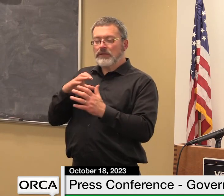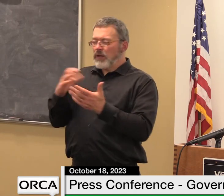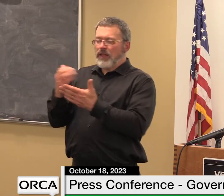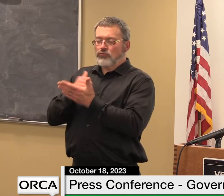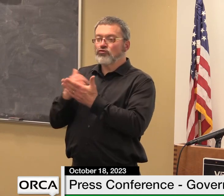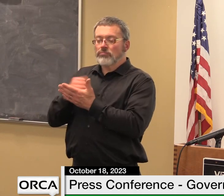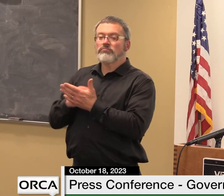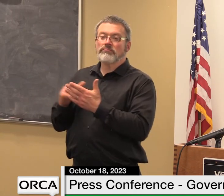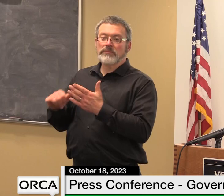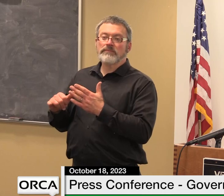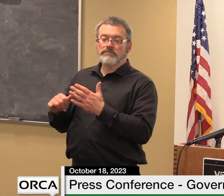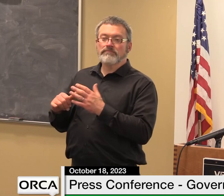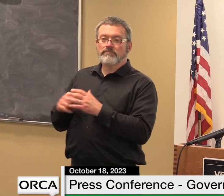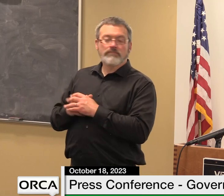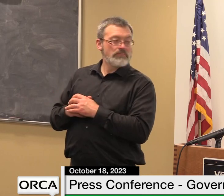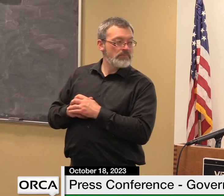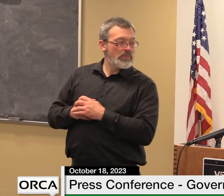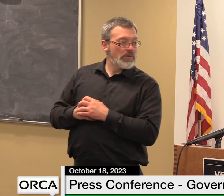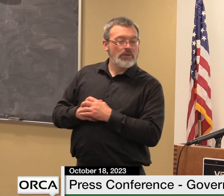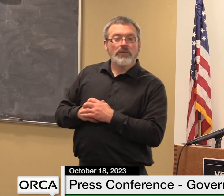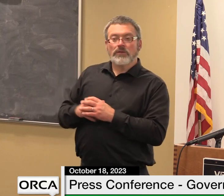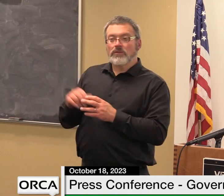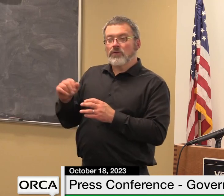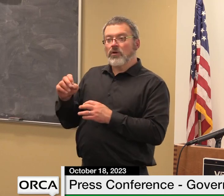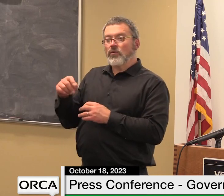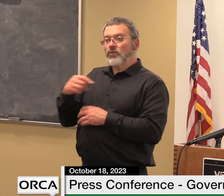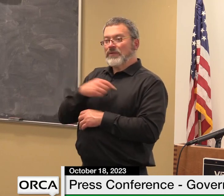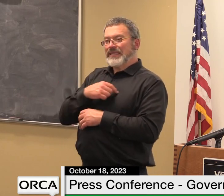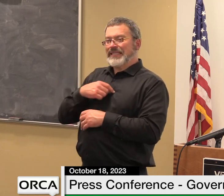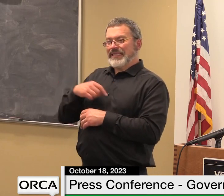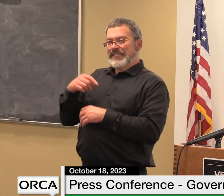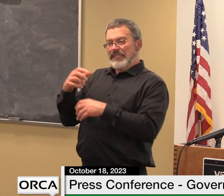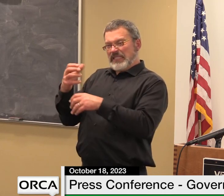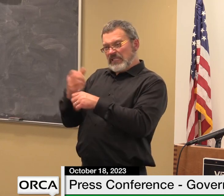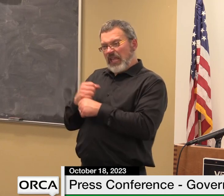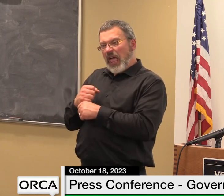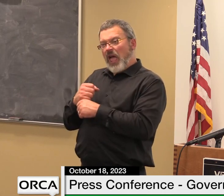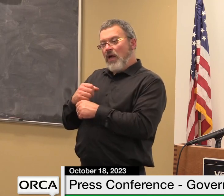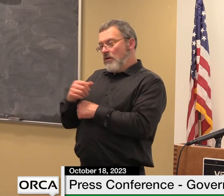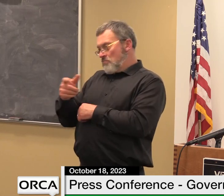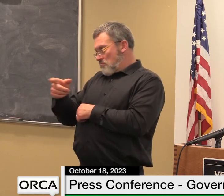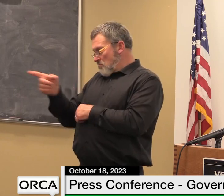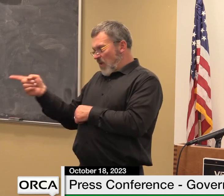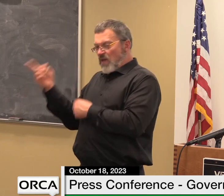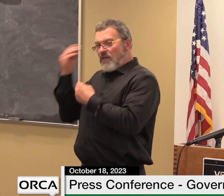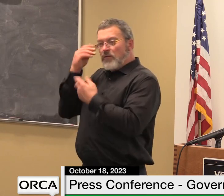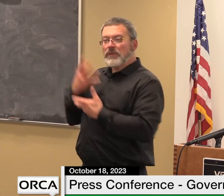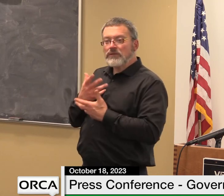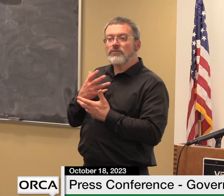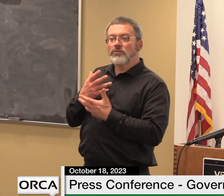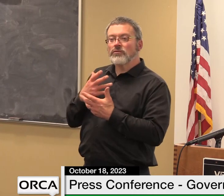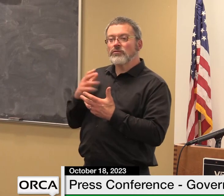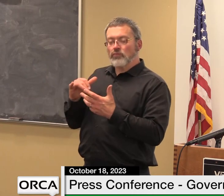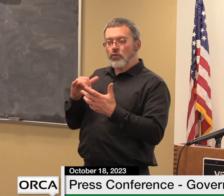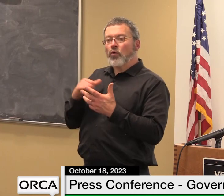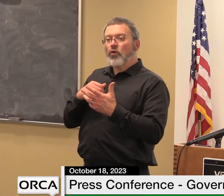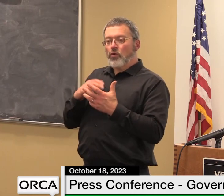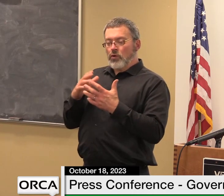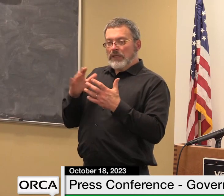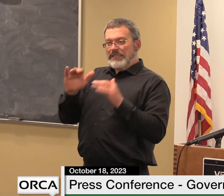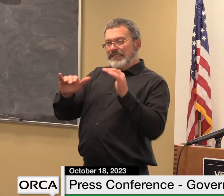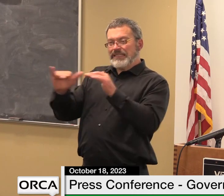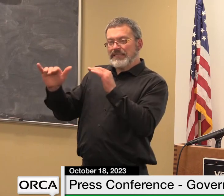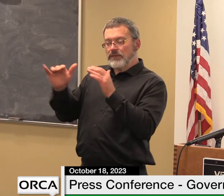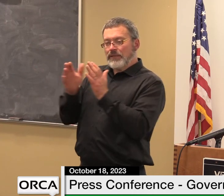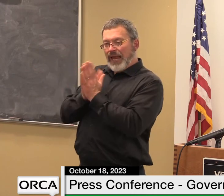correct. We have received numerous pieces of information, and we put out a request asking for folks